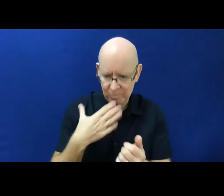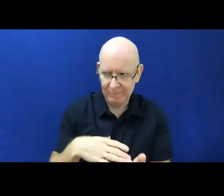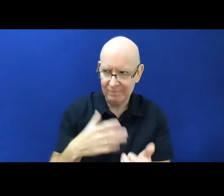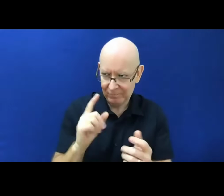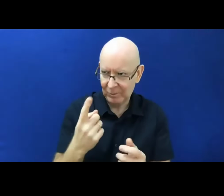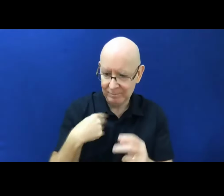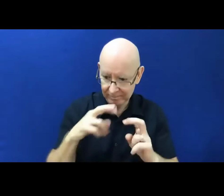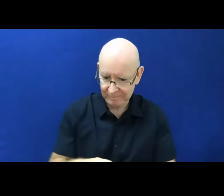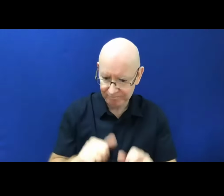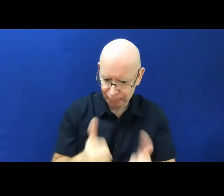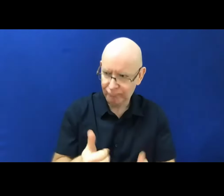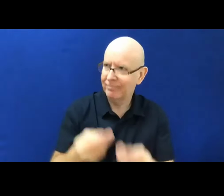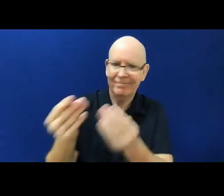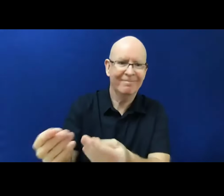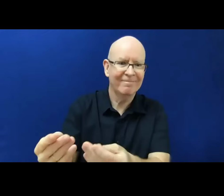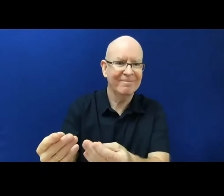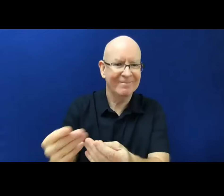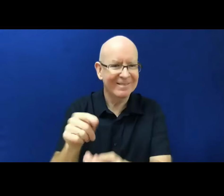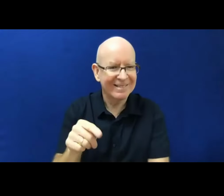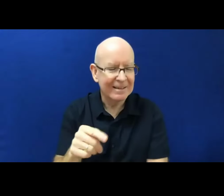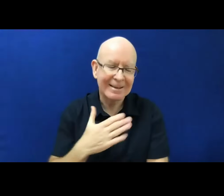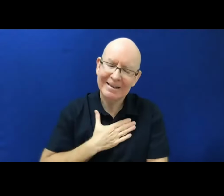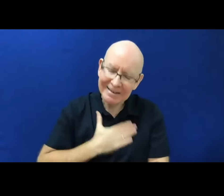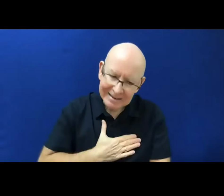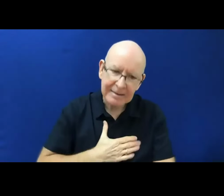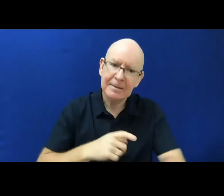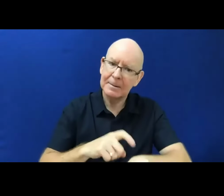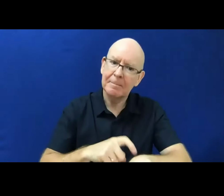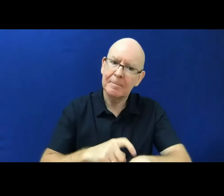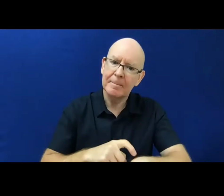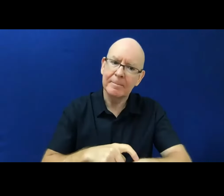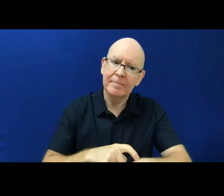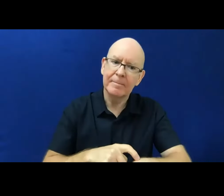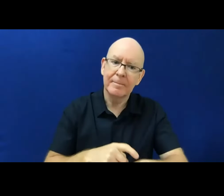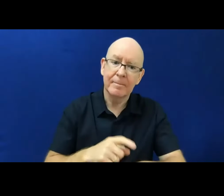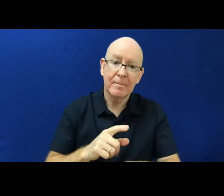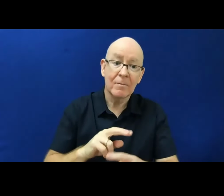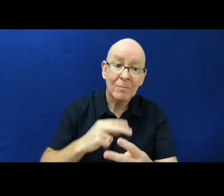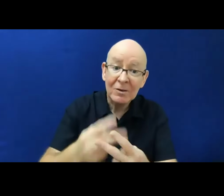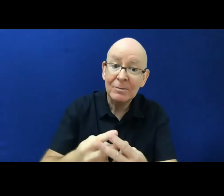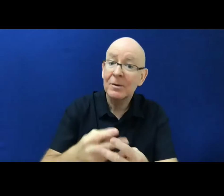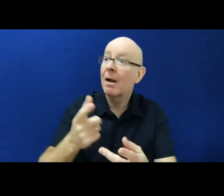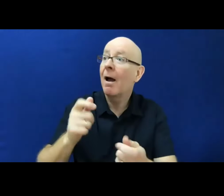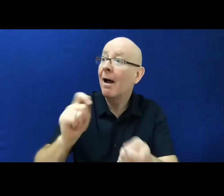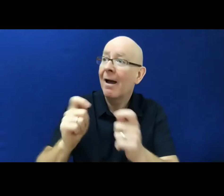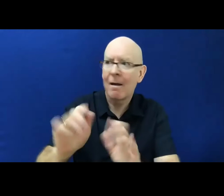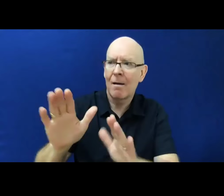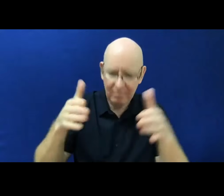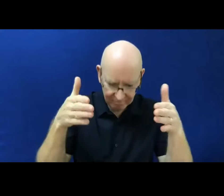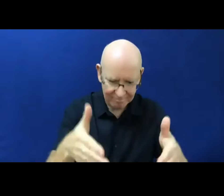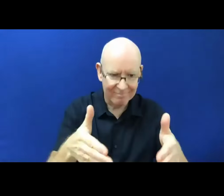example. My Disability Studies Research Institute at my university in Bochum is